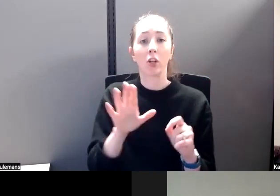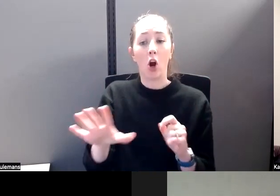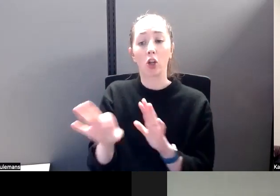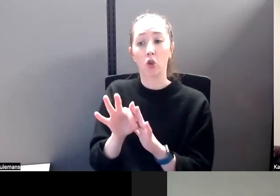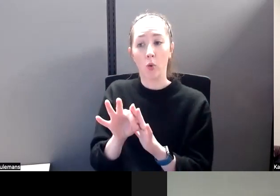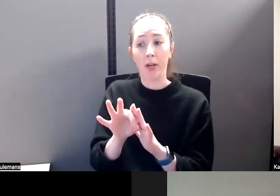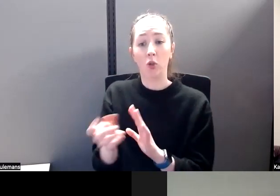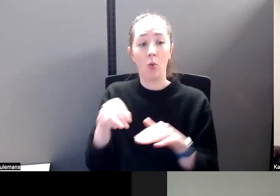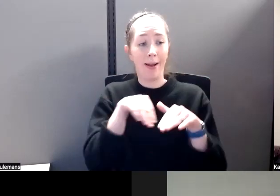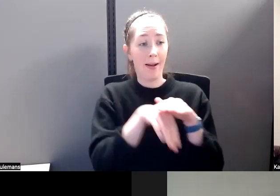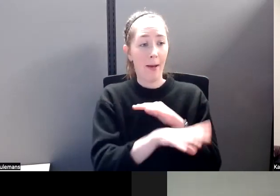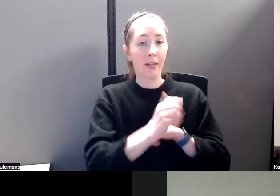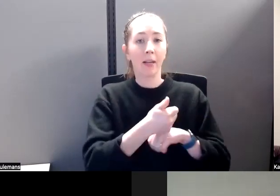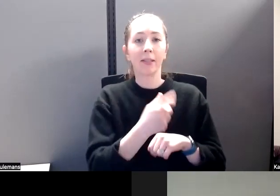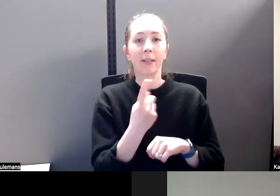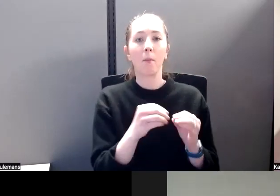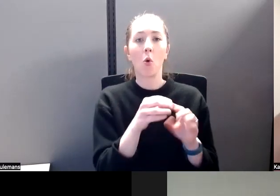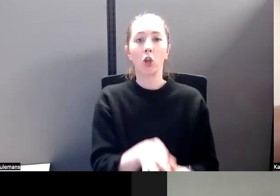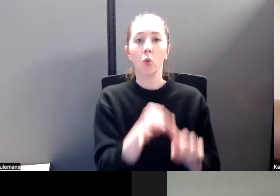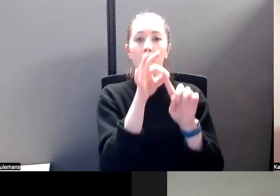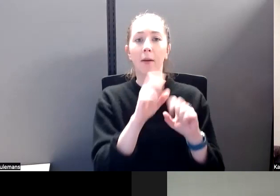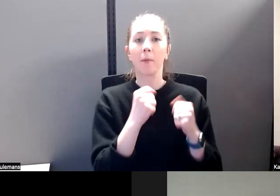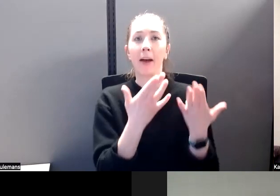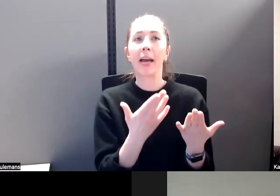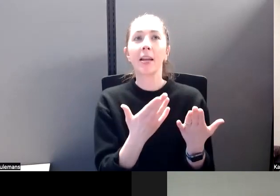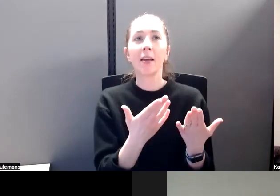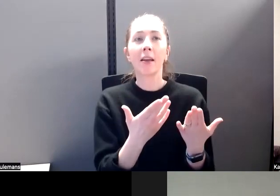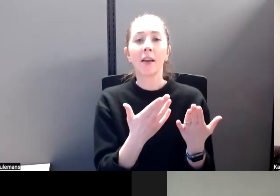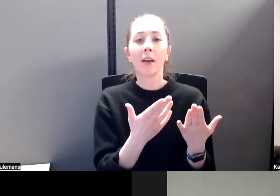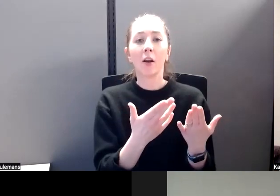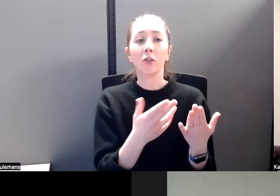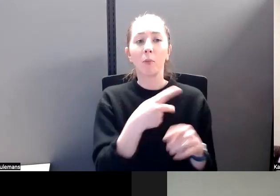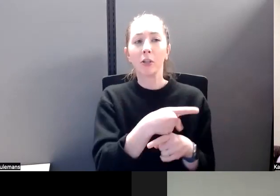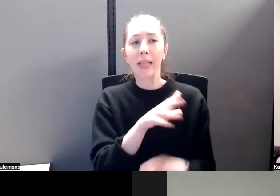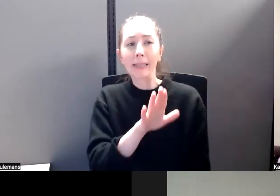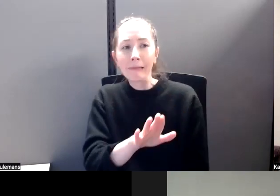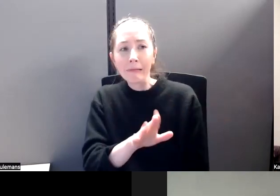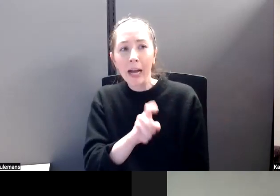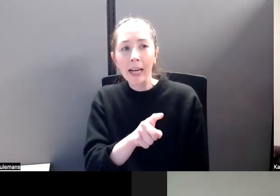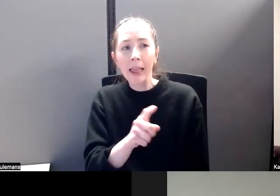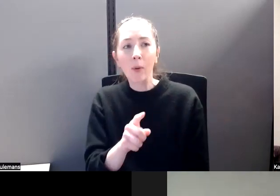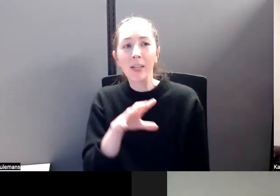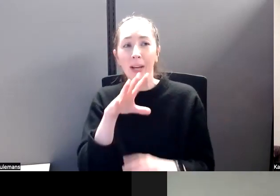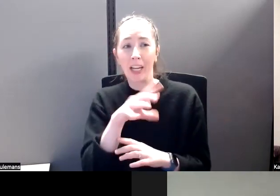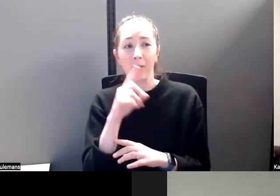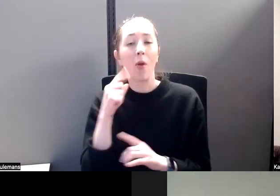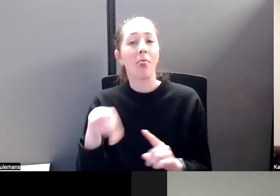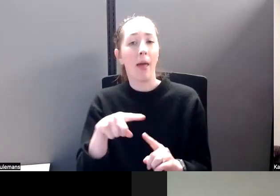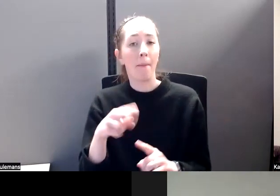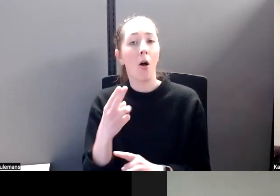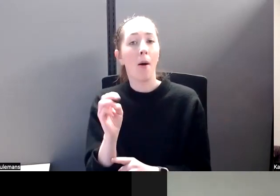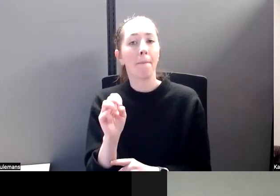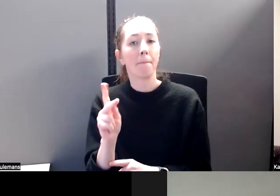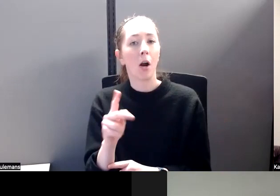try to build something a little more unique and give them something, you know, while the producer goes, hey, I think we need to get this for them. Now, Hallmark